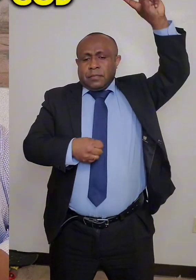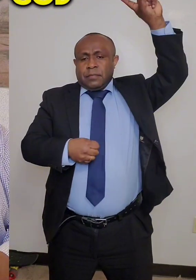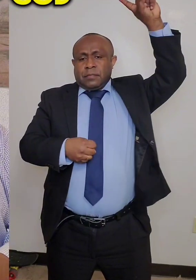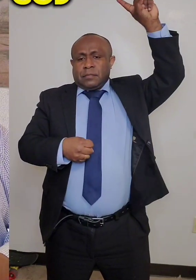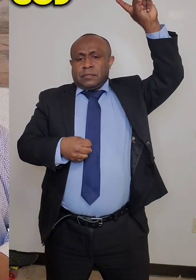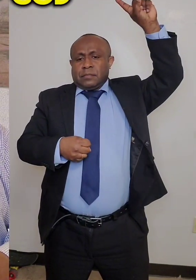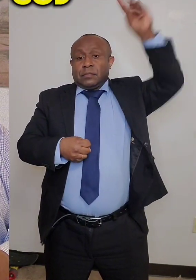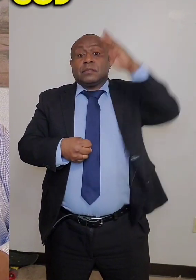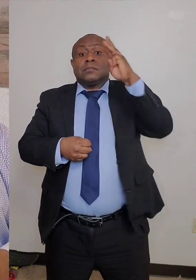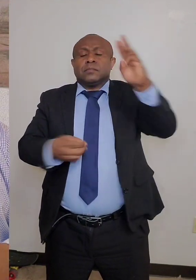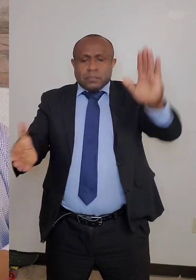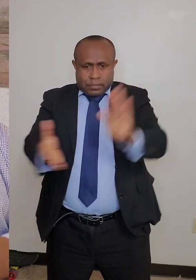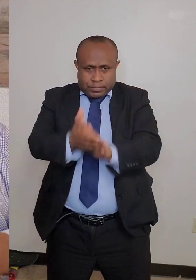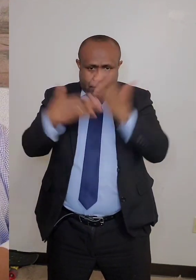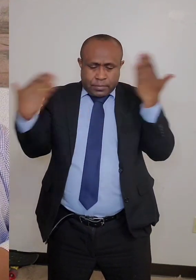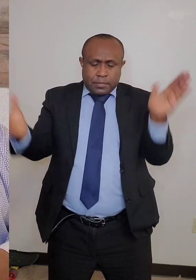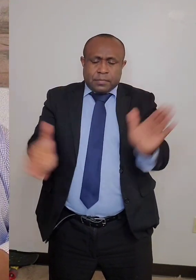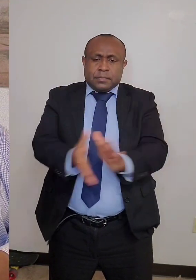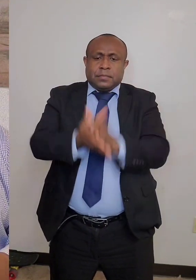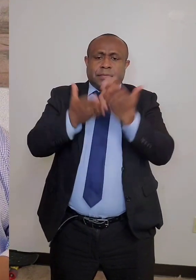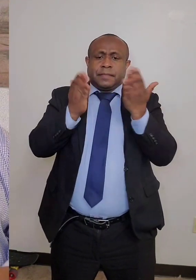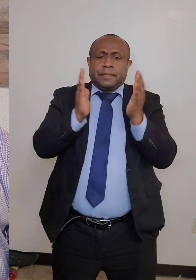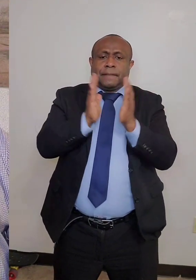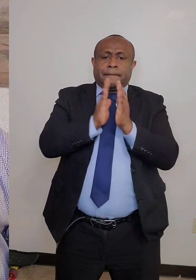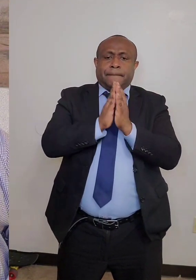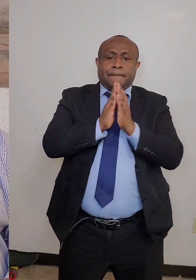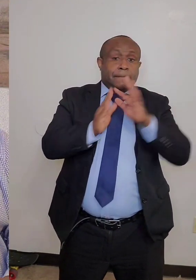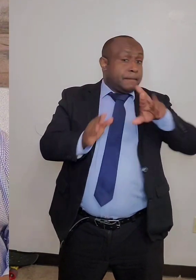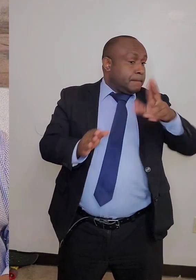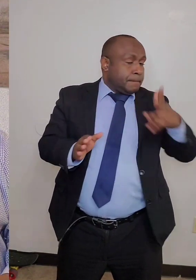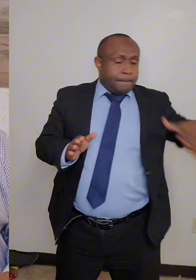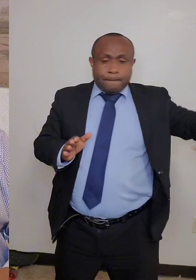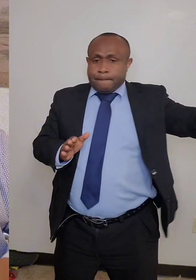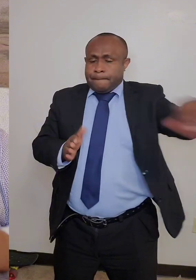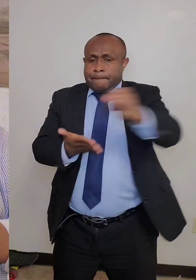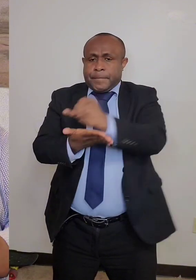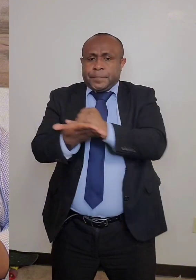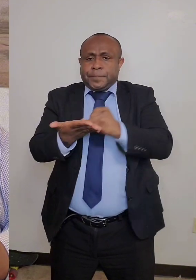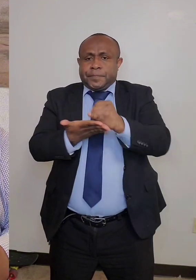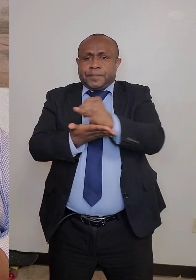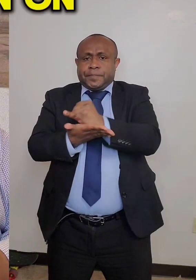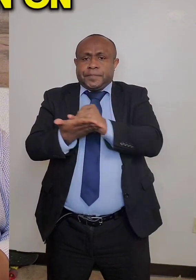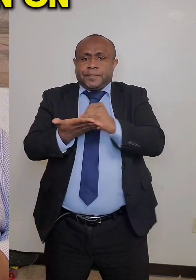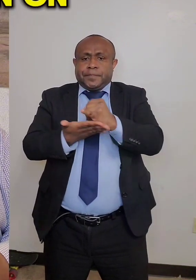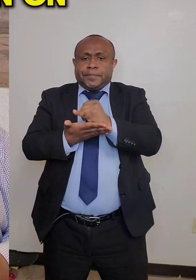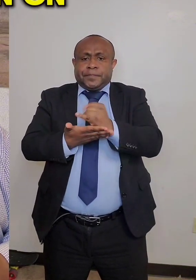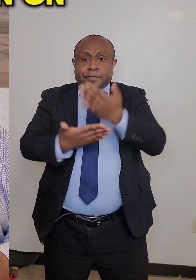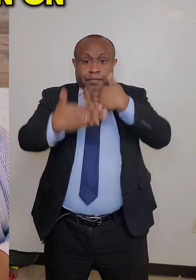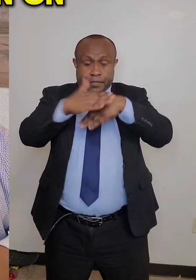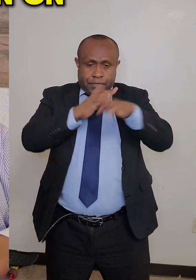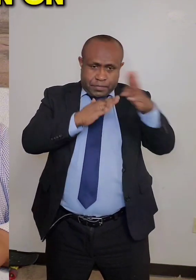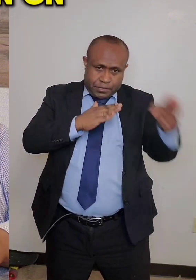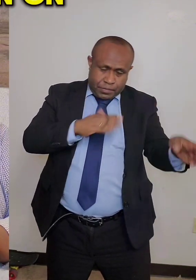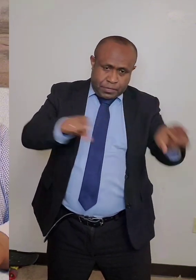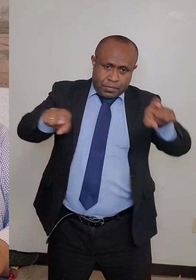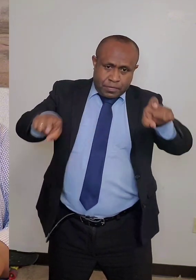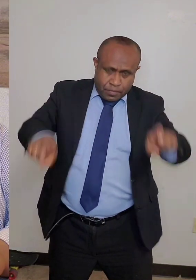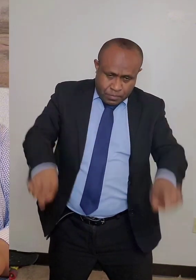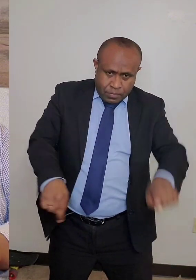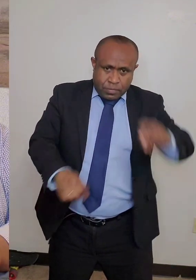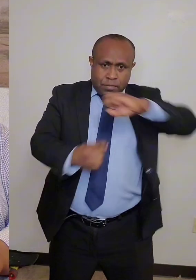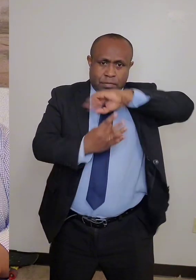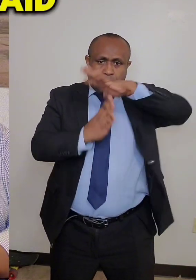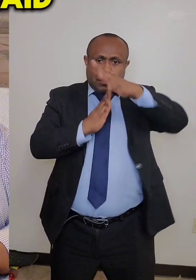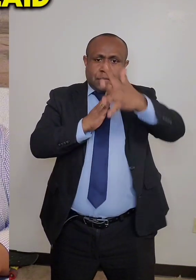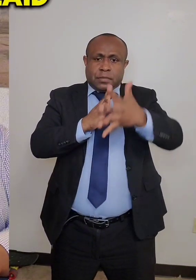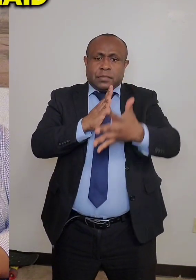of God was satisfied. For every sin on